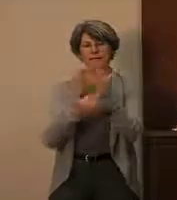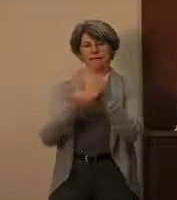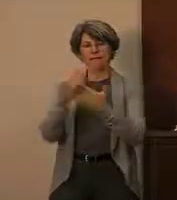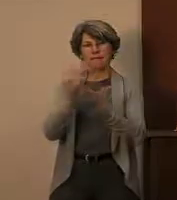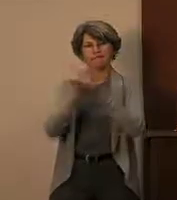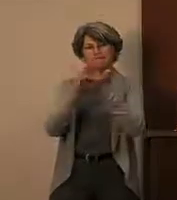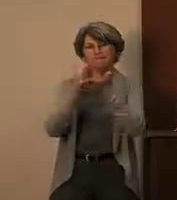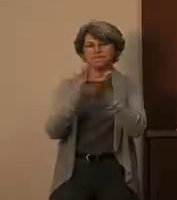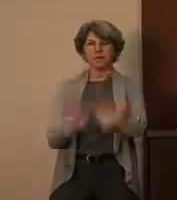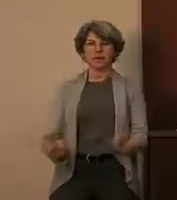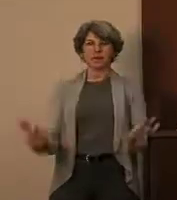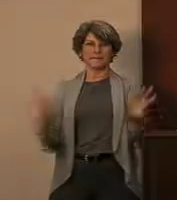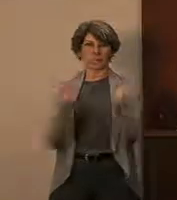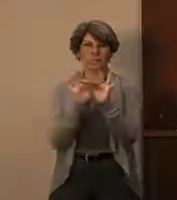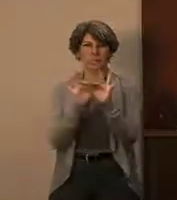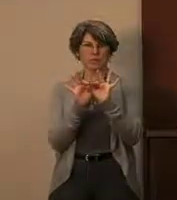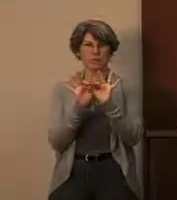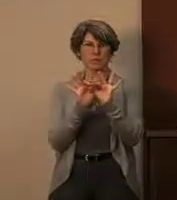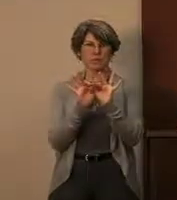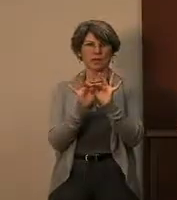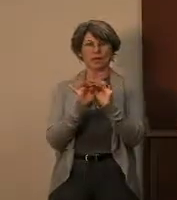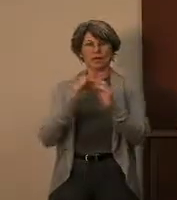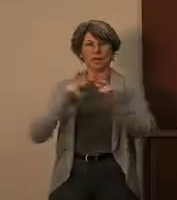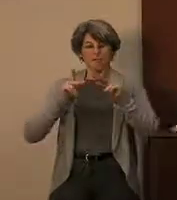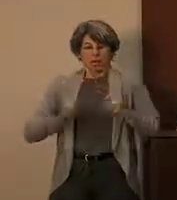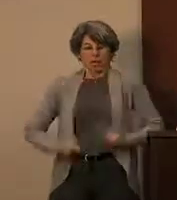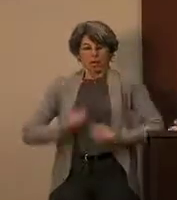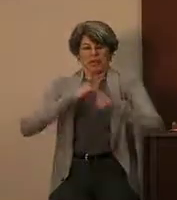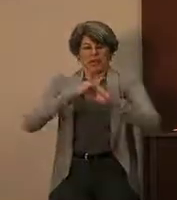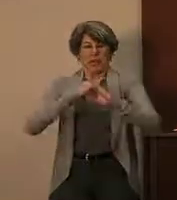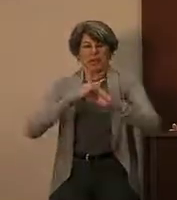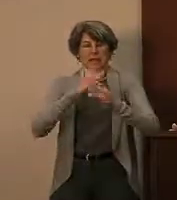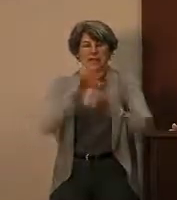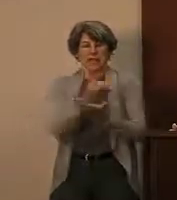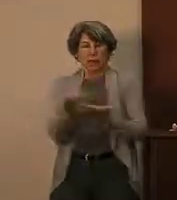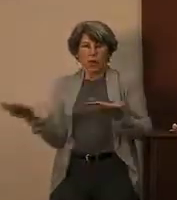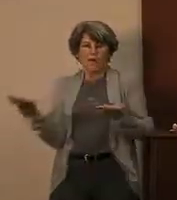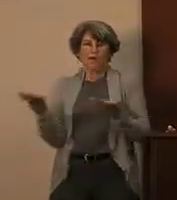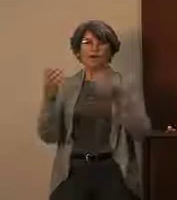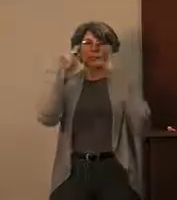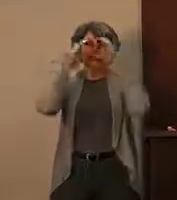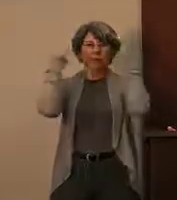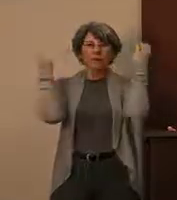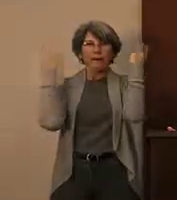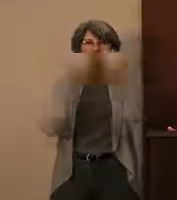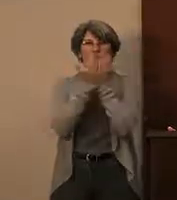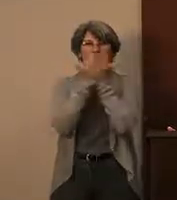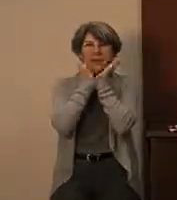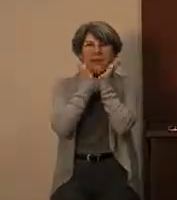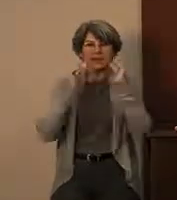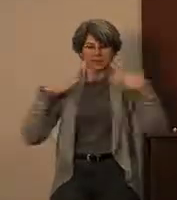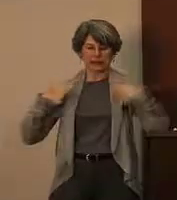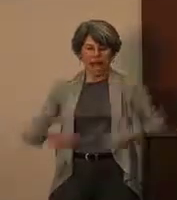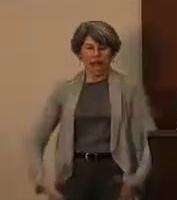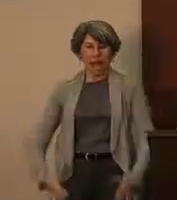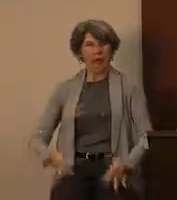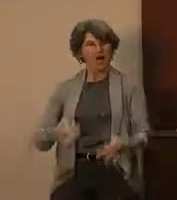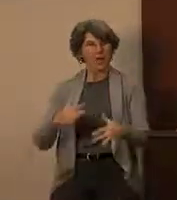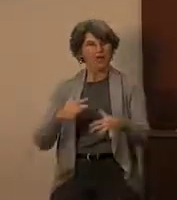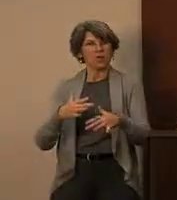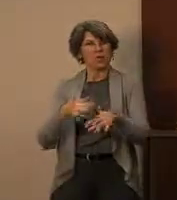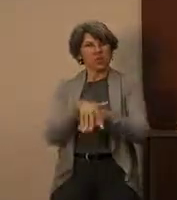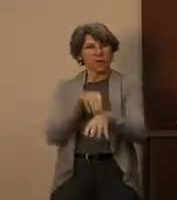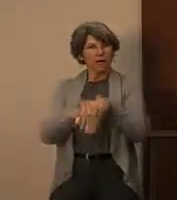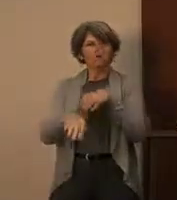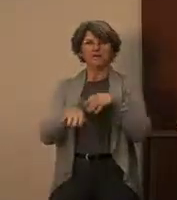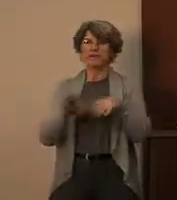hygiene is important. Personal protective equipment, and that would be the goggles and masks and gowns if you're in that situation. Most likely that